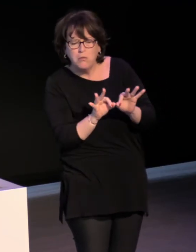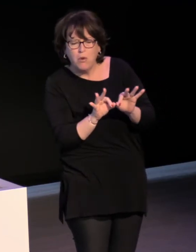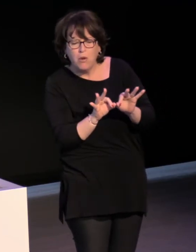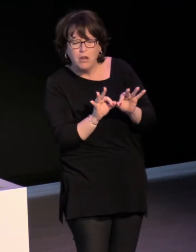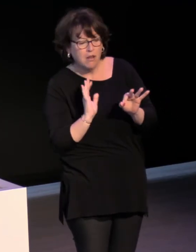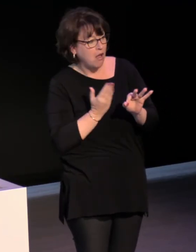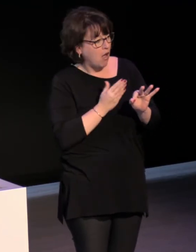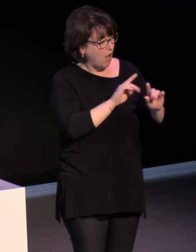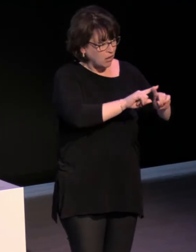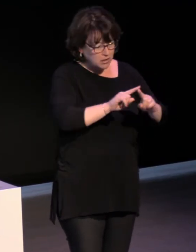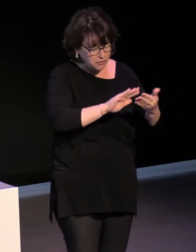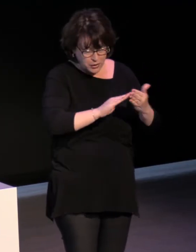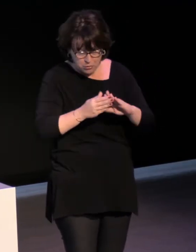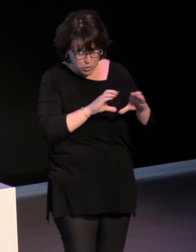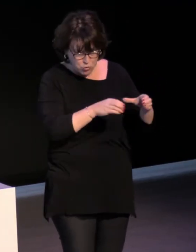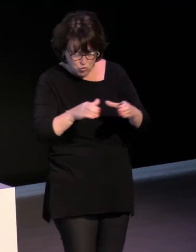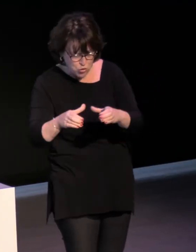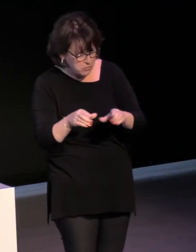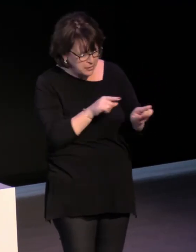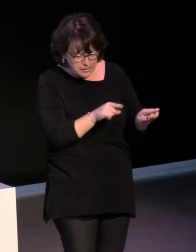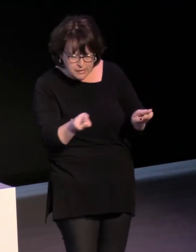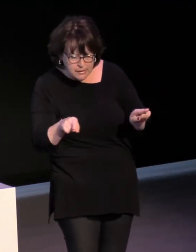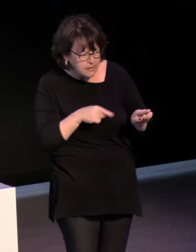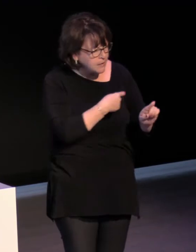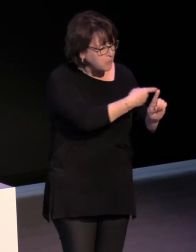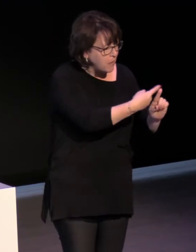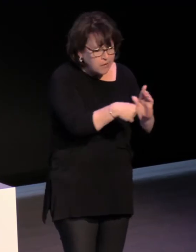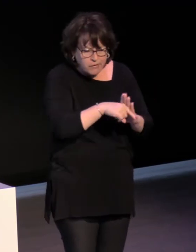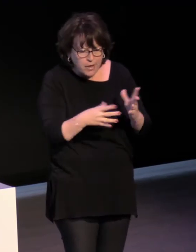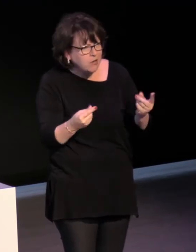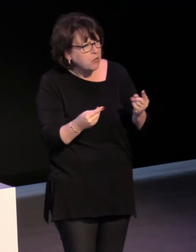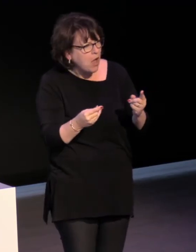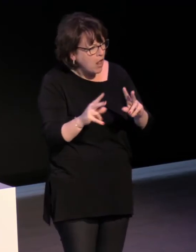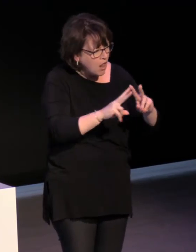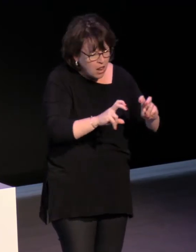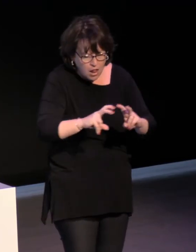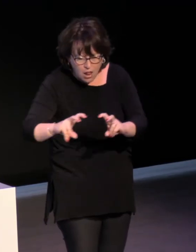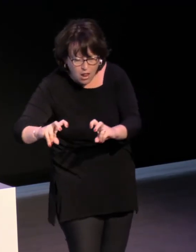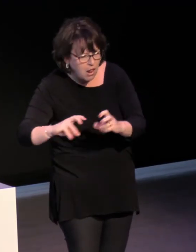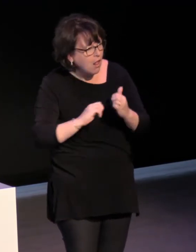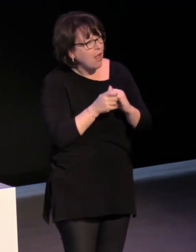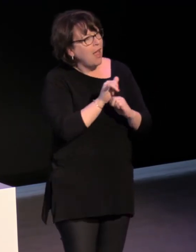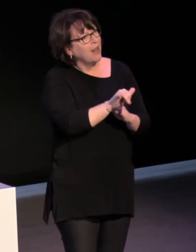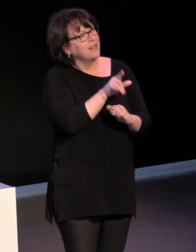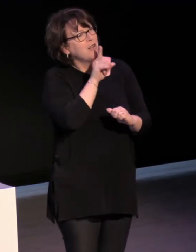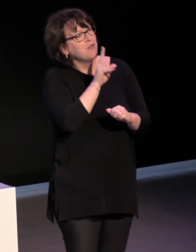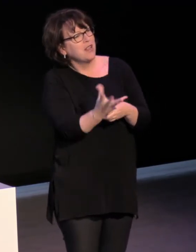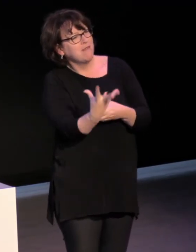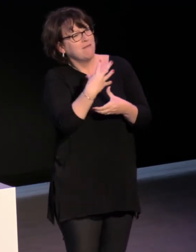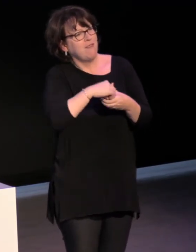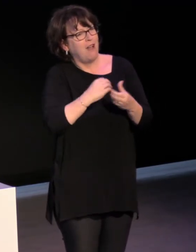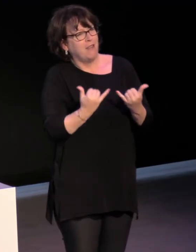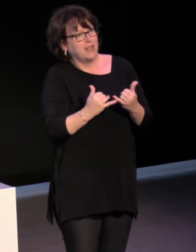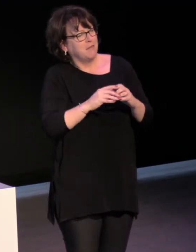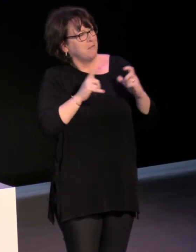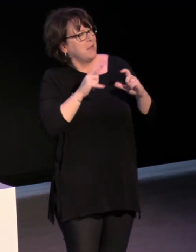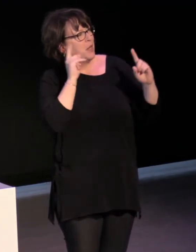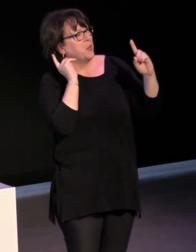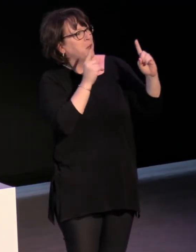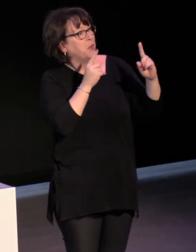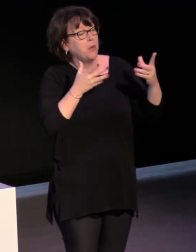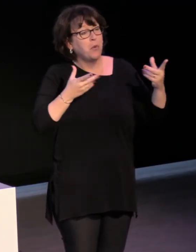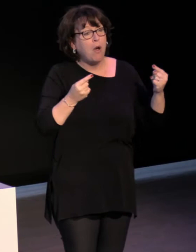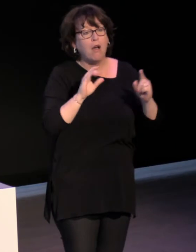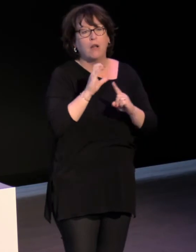our different community contexts, within our individuals and our organizations, and how does that play into this greater movement towards cultural equity